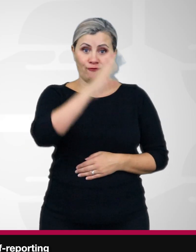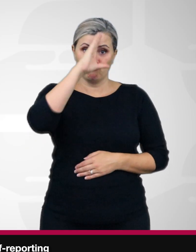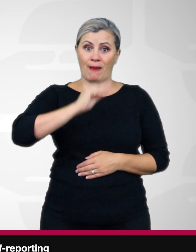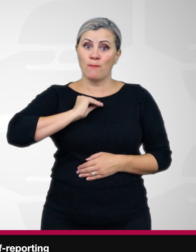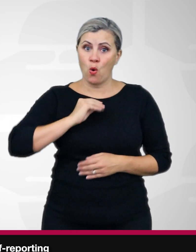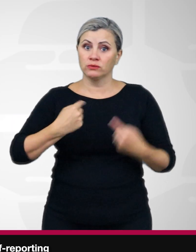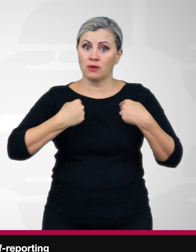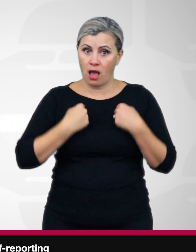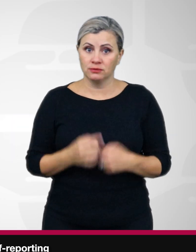self-reporting,